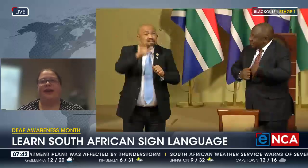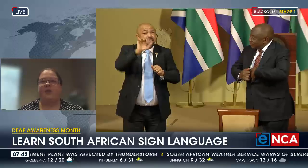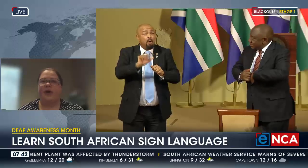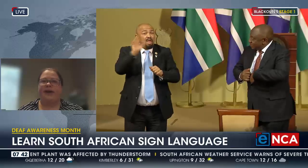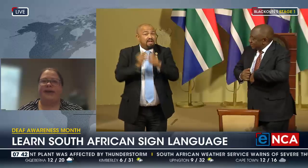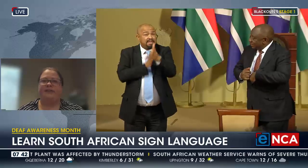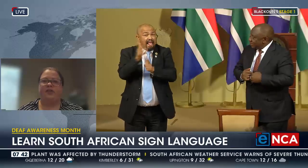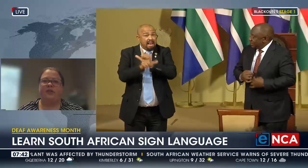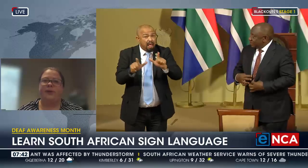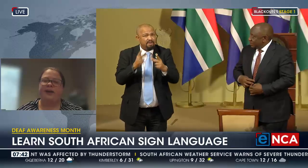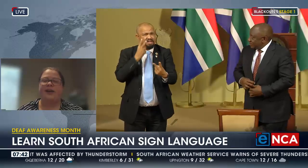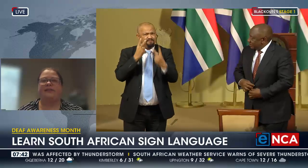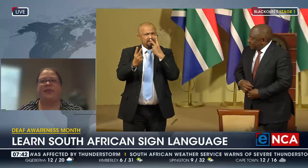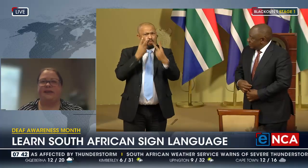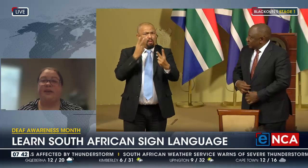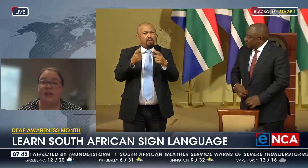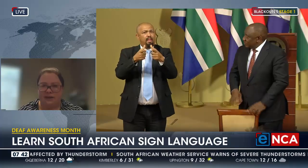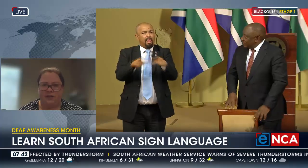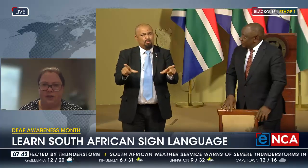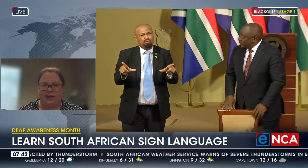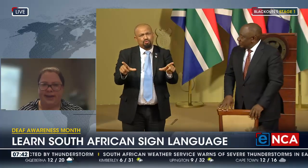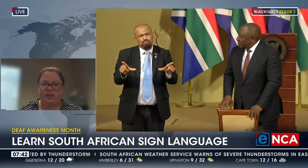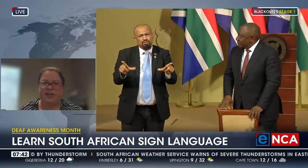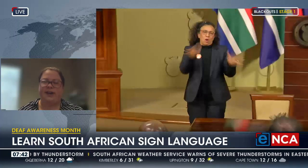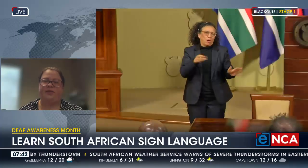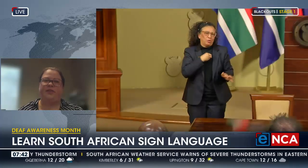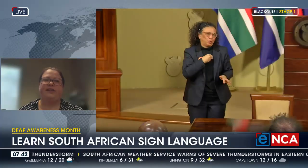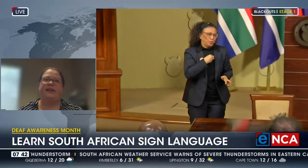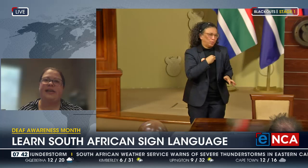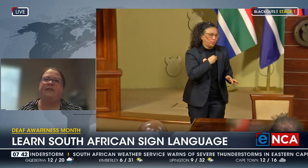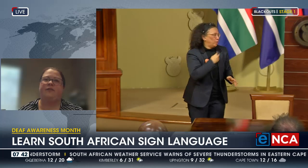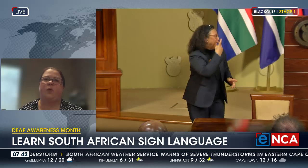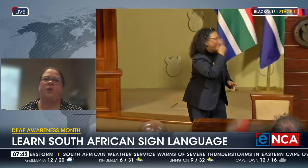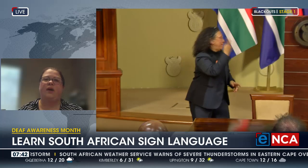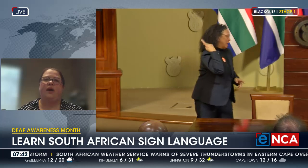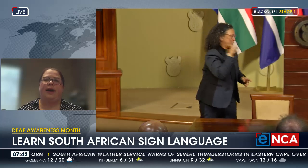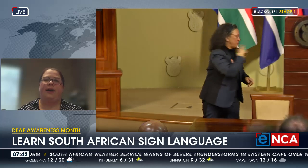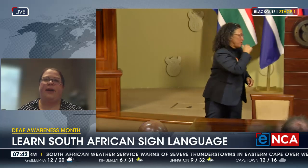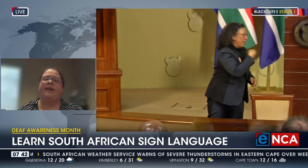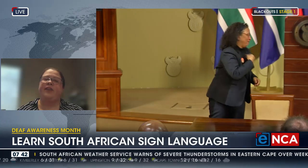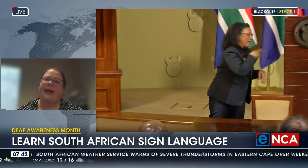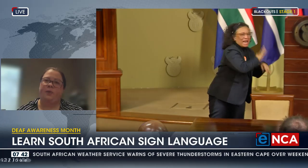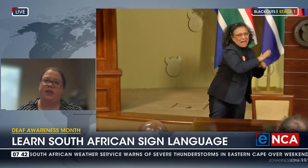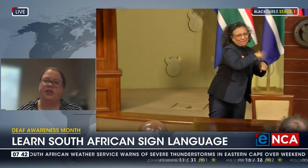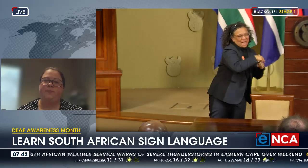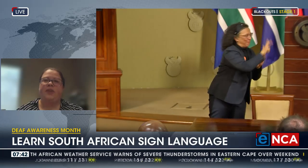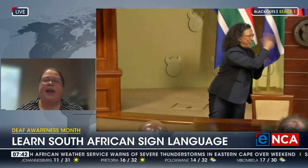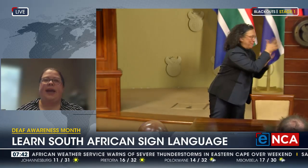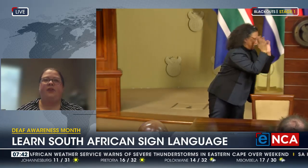the second one is to recognize that there is a need for the communication and that there's a need for another language.